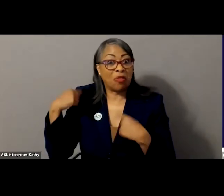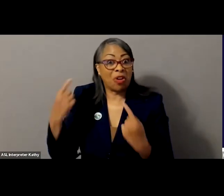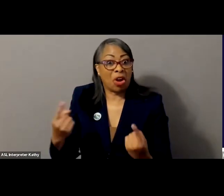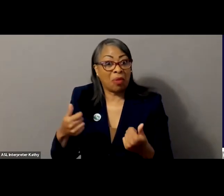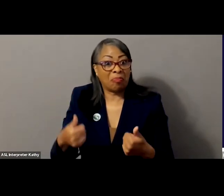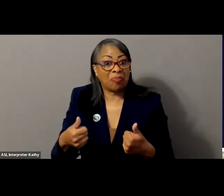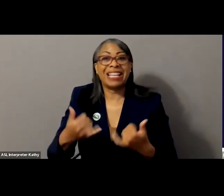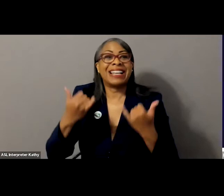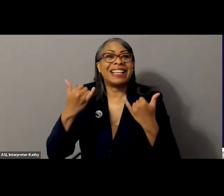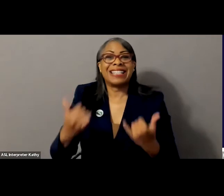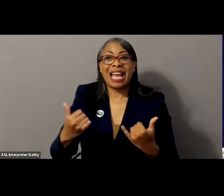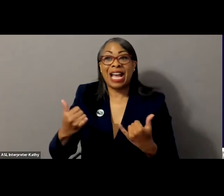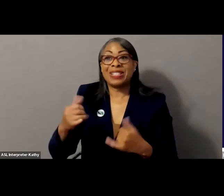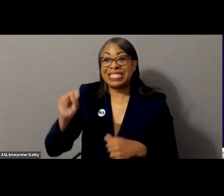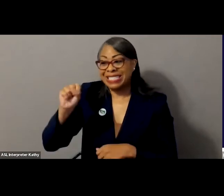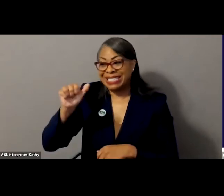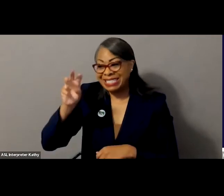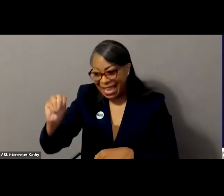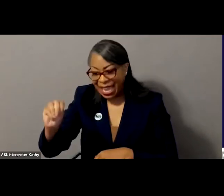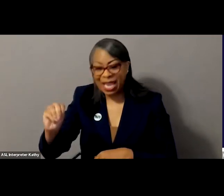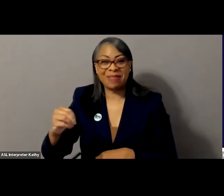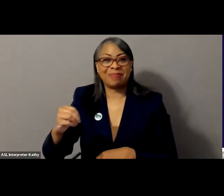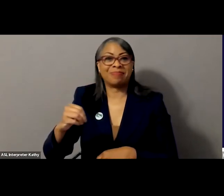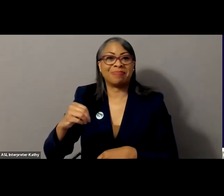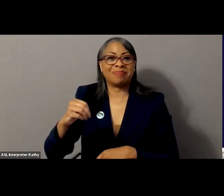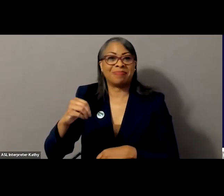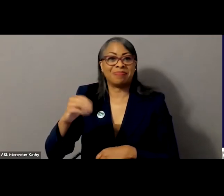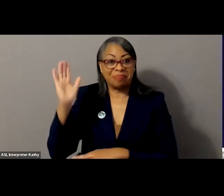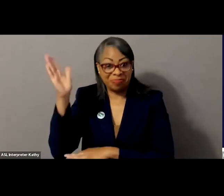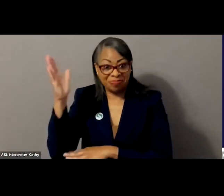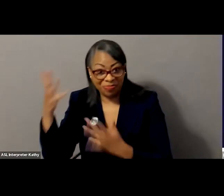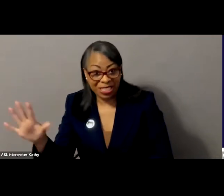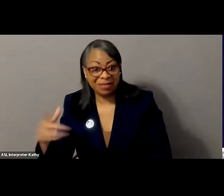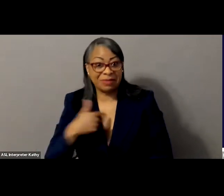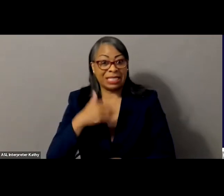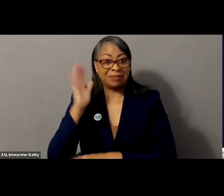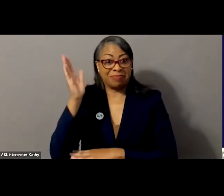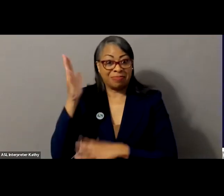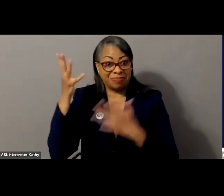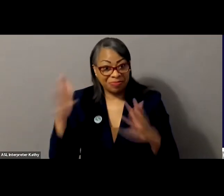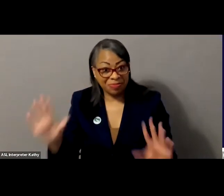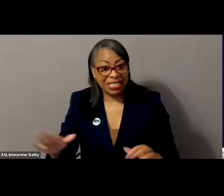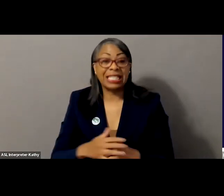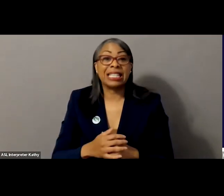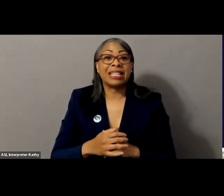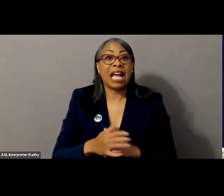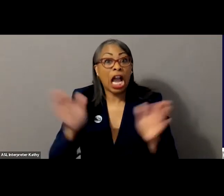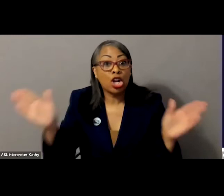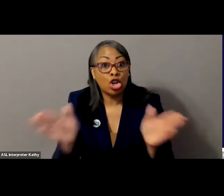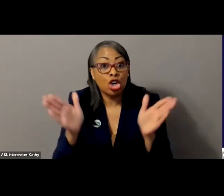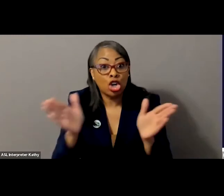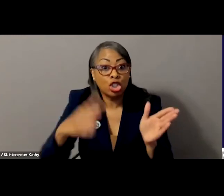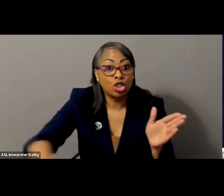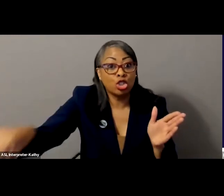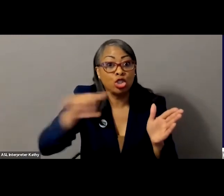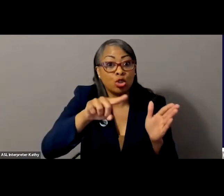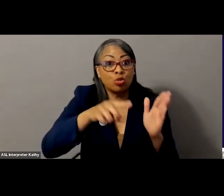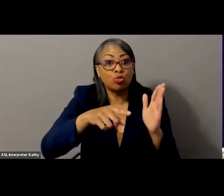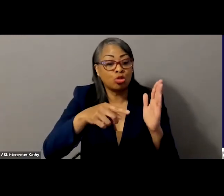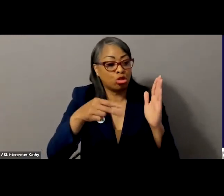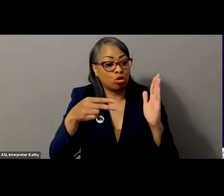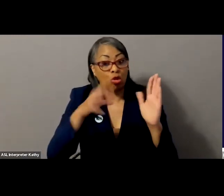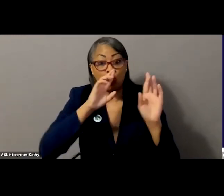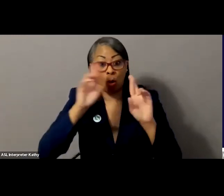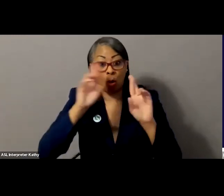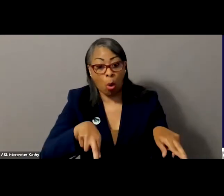and Sam's part of this presentation and just commend anybody who really wants to look at it to go and have a look at the full report,